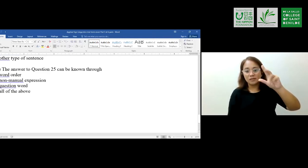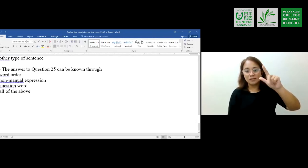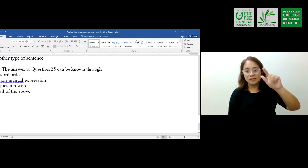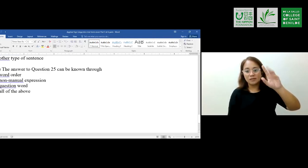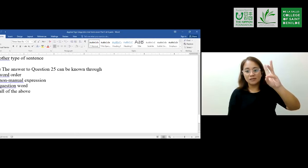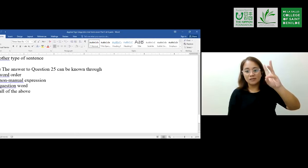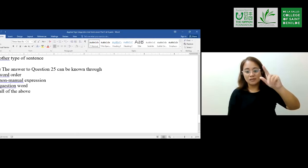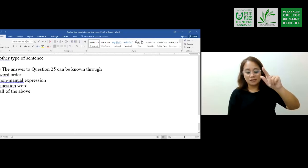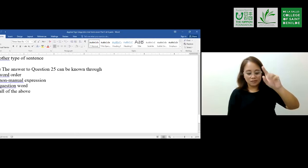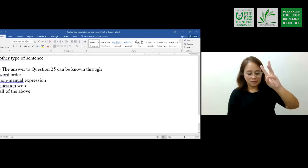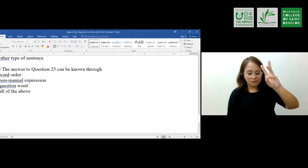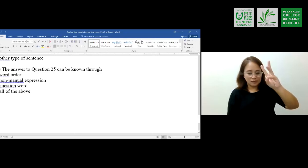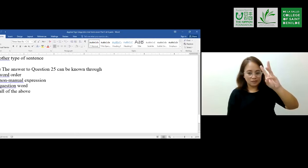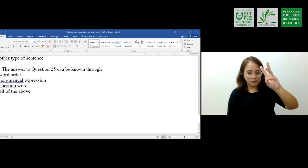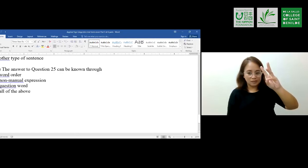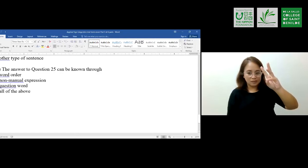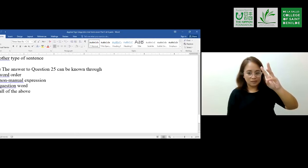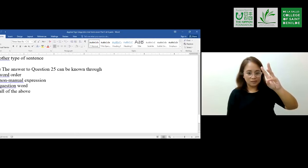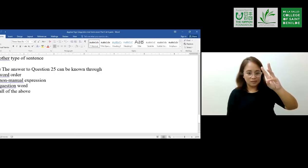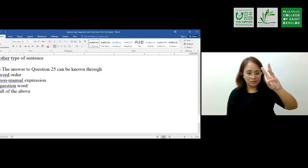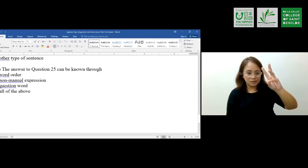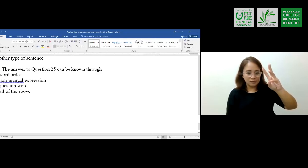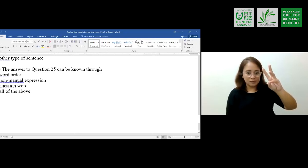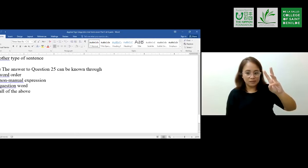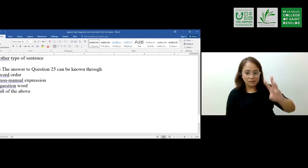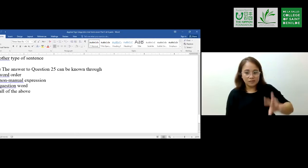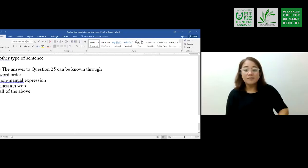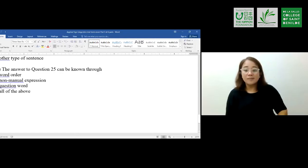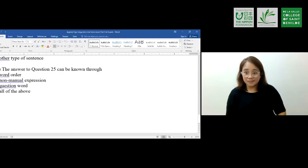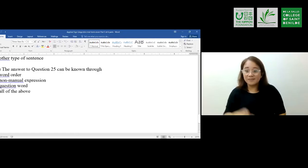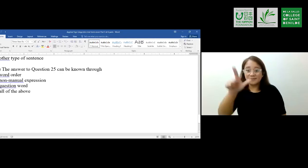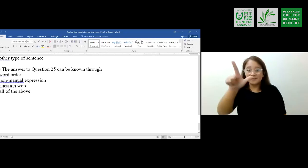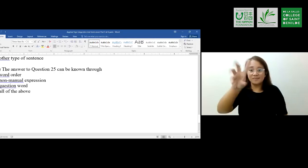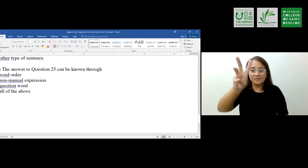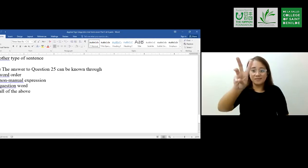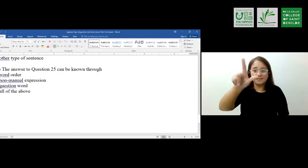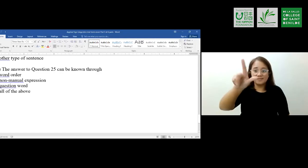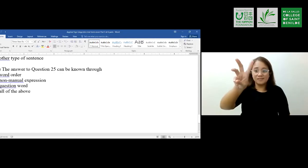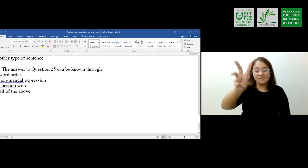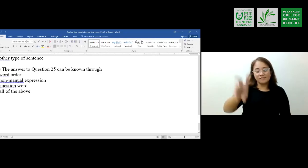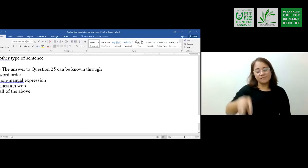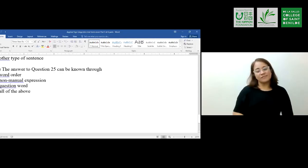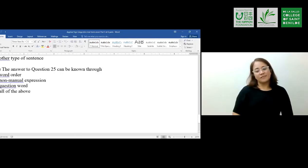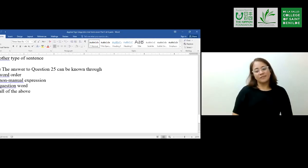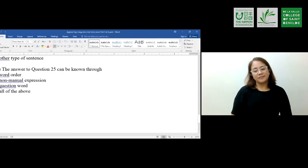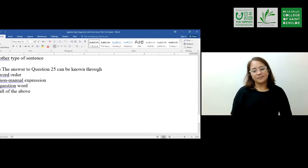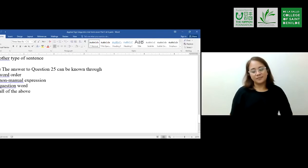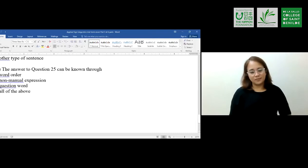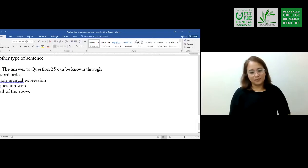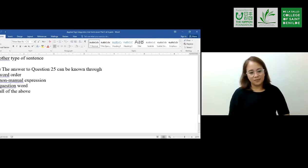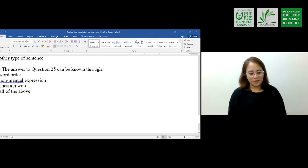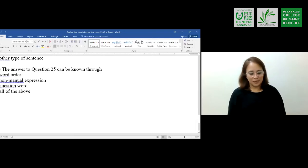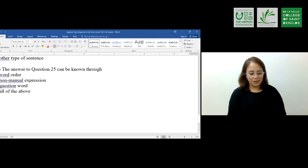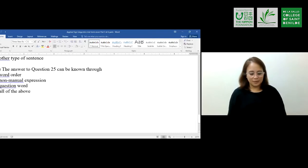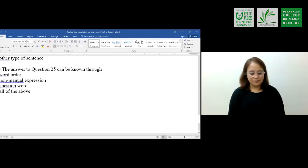Sorry, we're on number 26, sir. Yes. So I'm seeing D's, C's, and a B and an A.